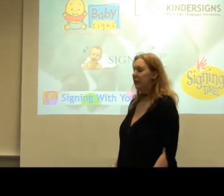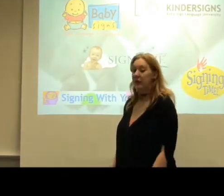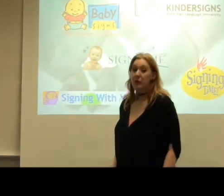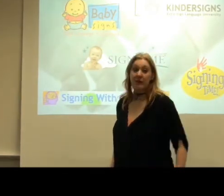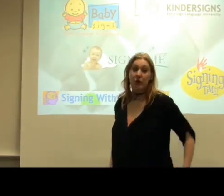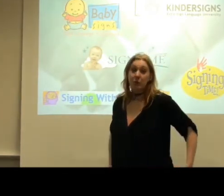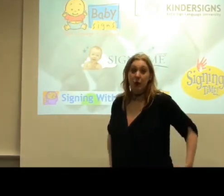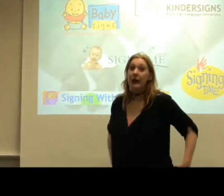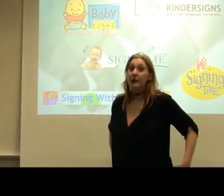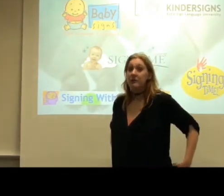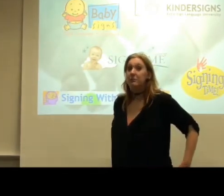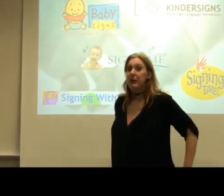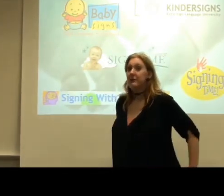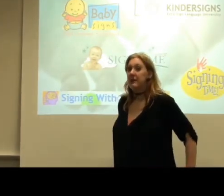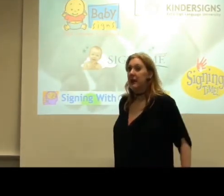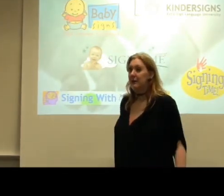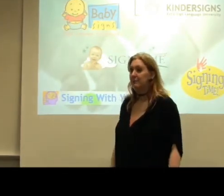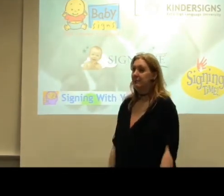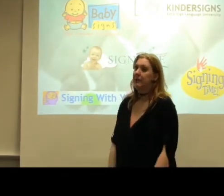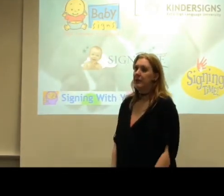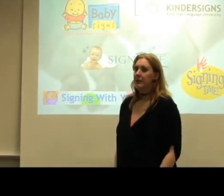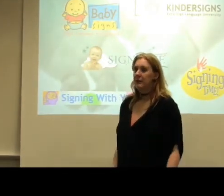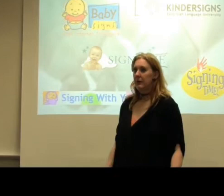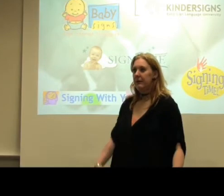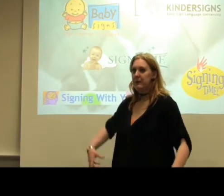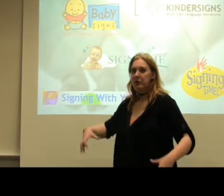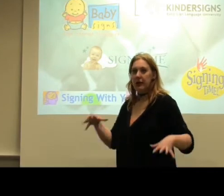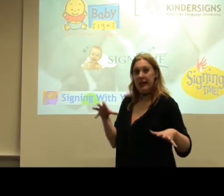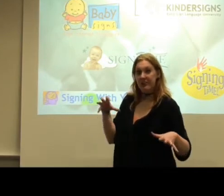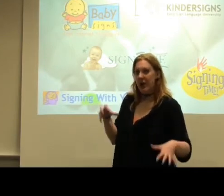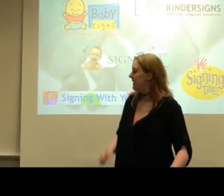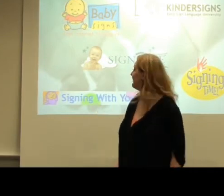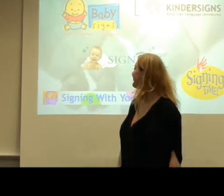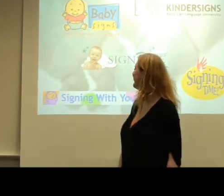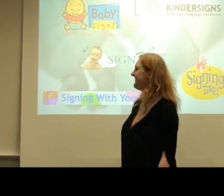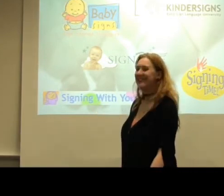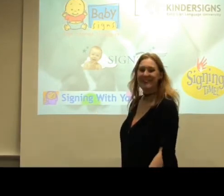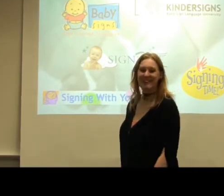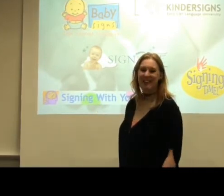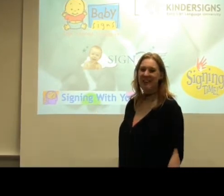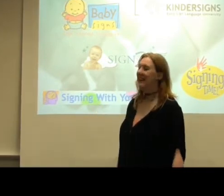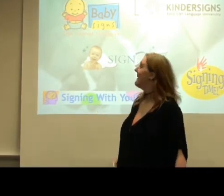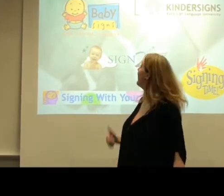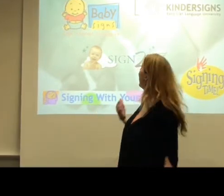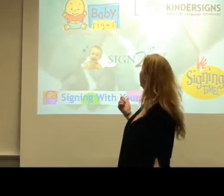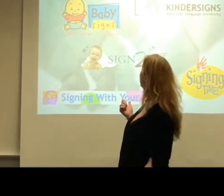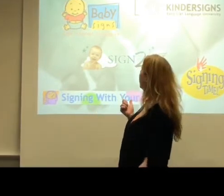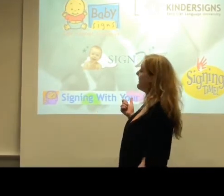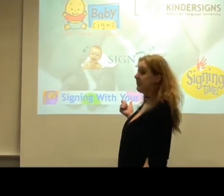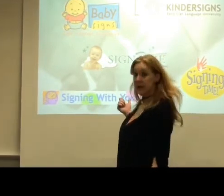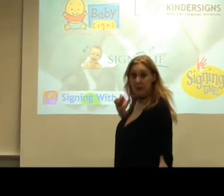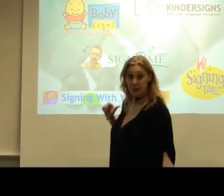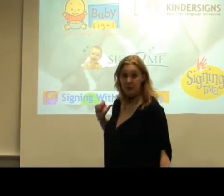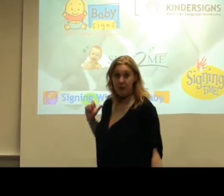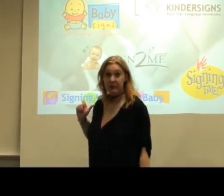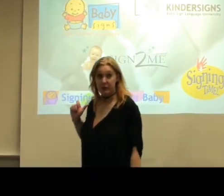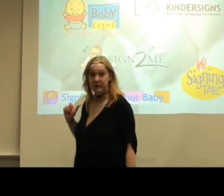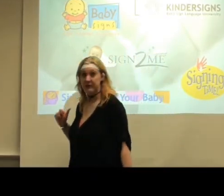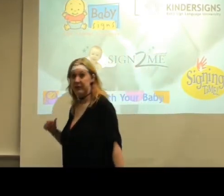they do have good products, but they might try to get you. So anyway, that is a couple of the resources